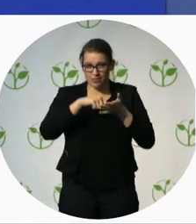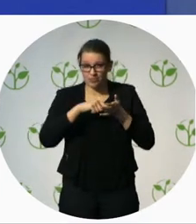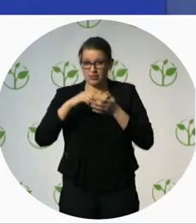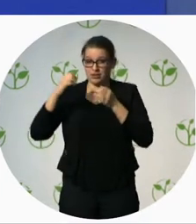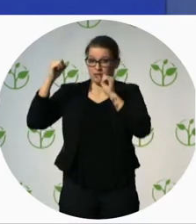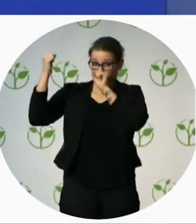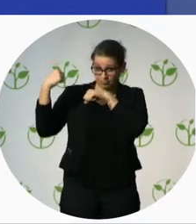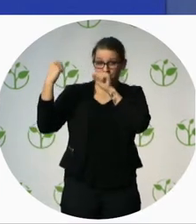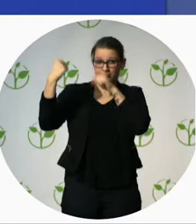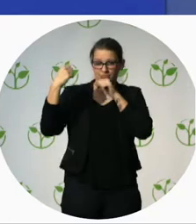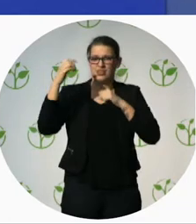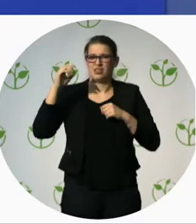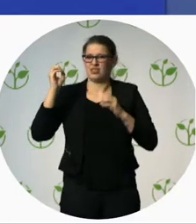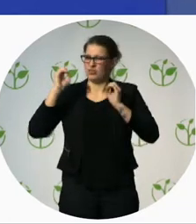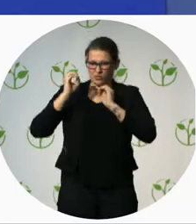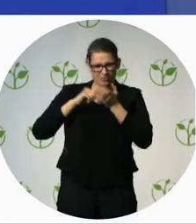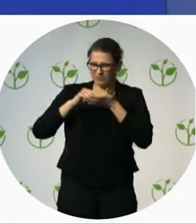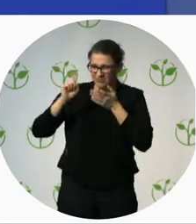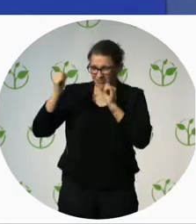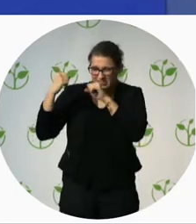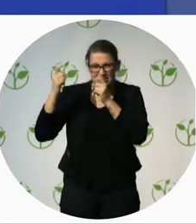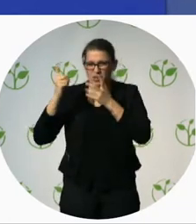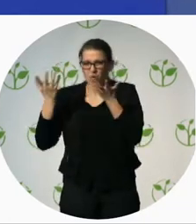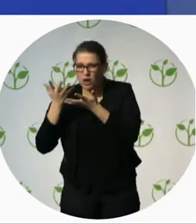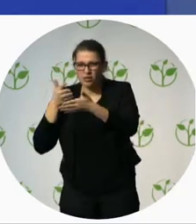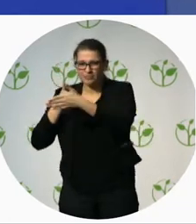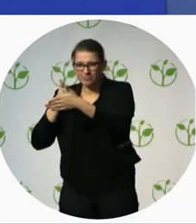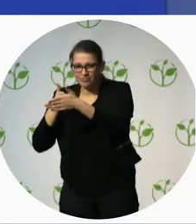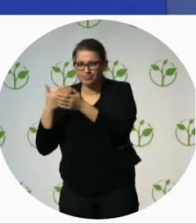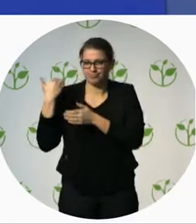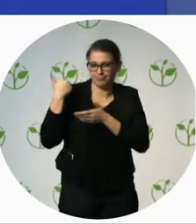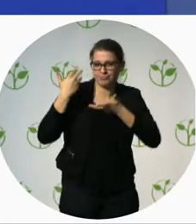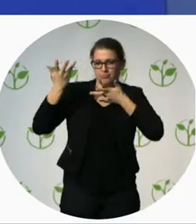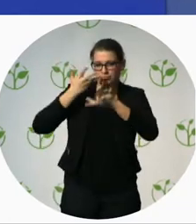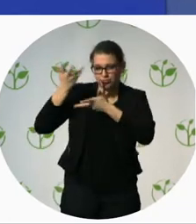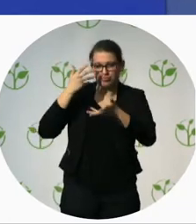actions. But finally, we empower users to be able to use